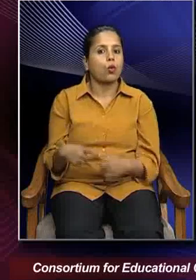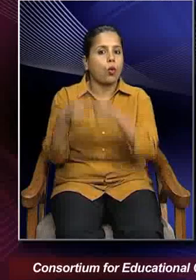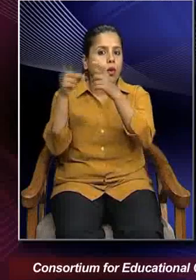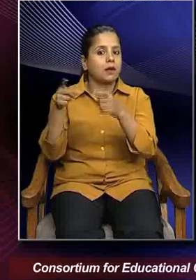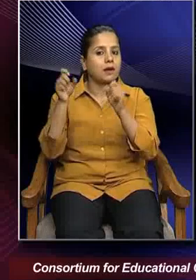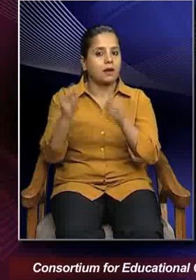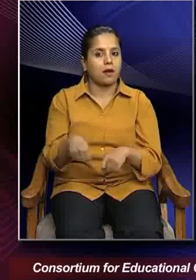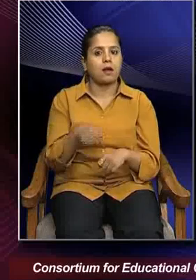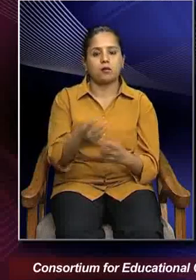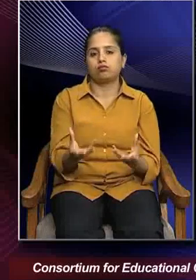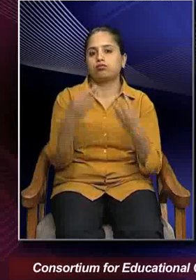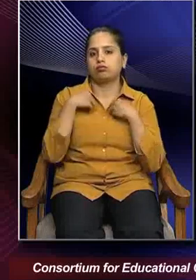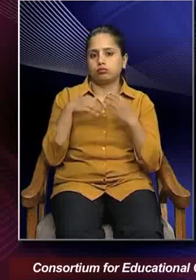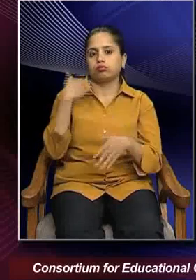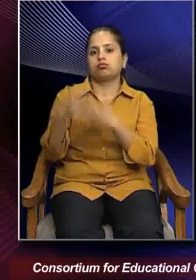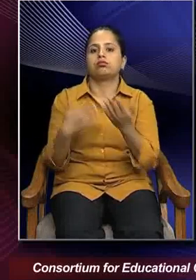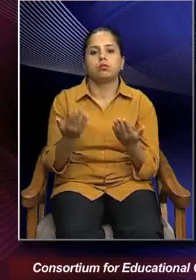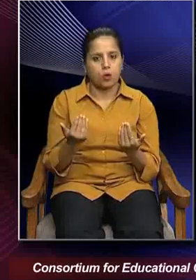can inhere.